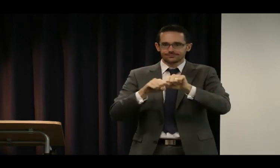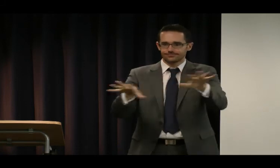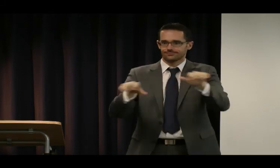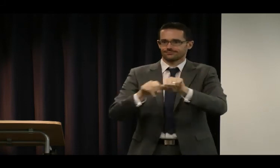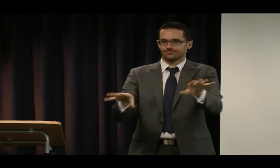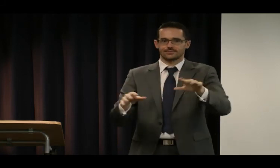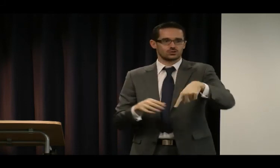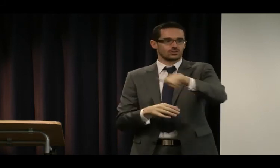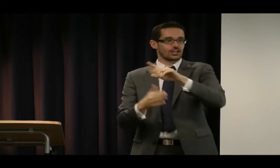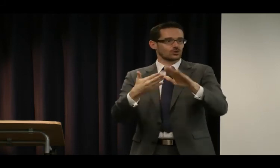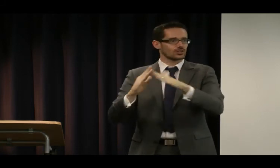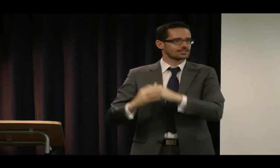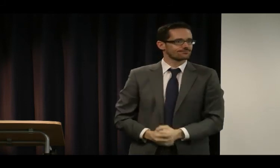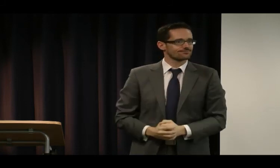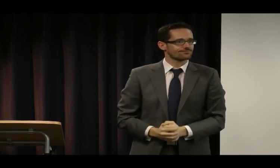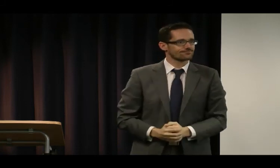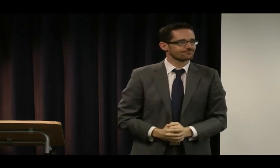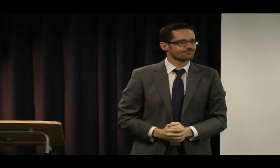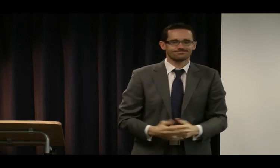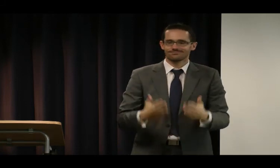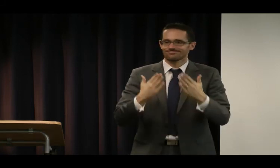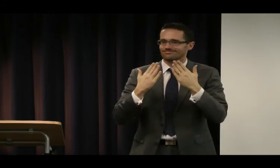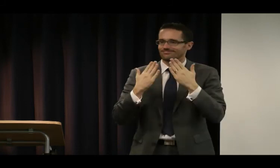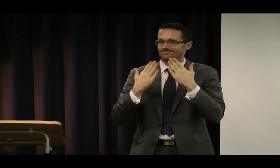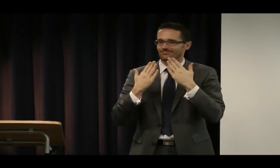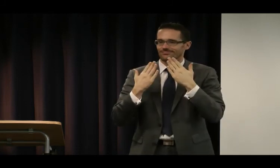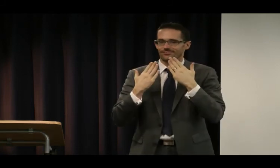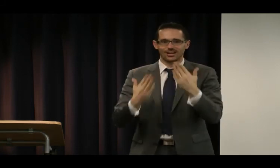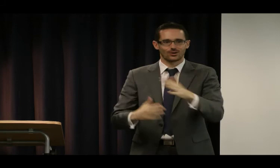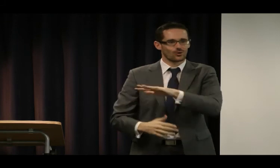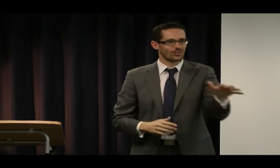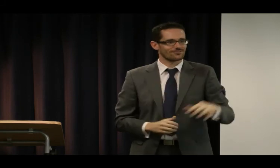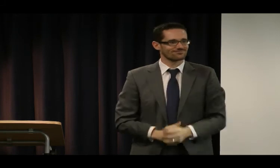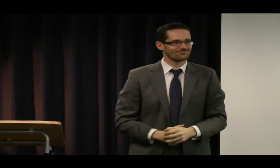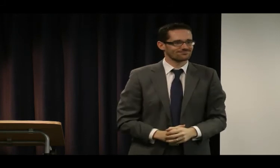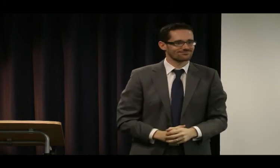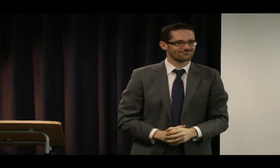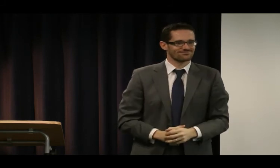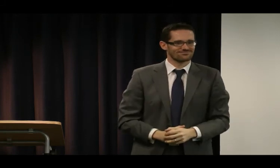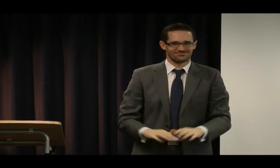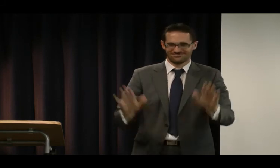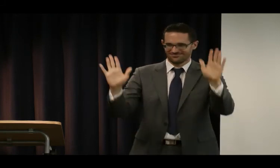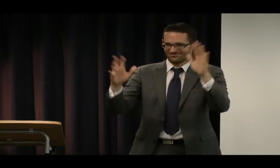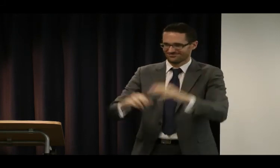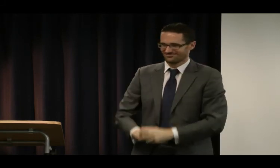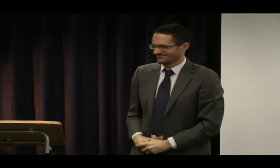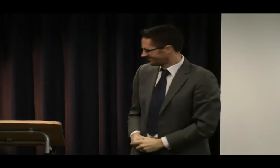future to ensure that more information is accessible to the community. Thank you.